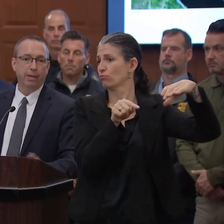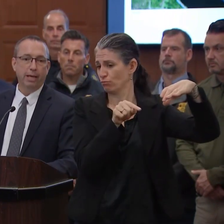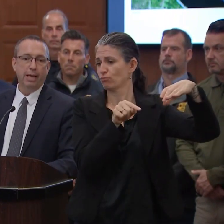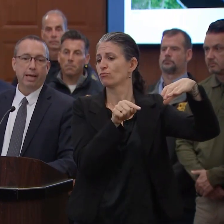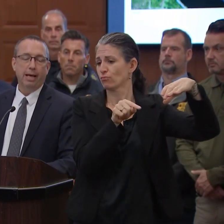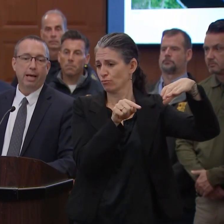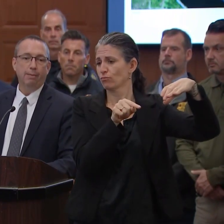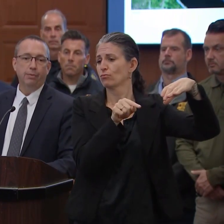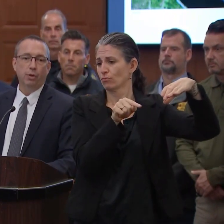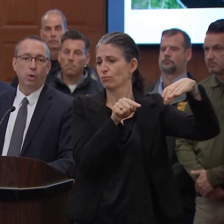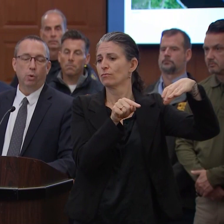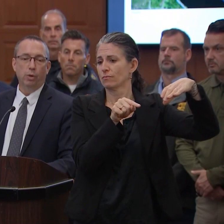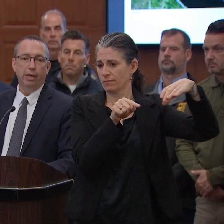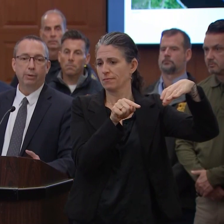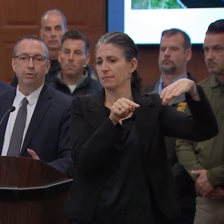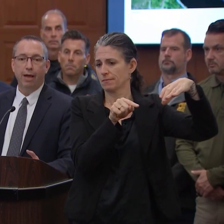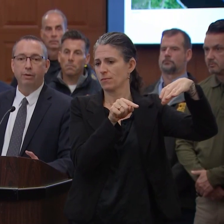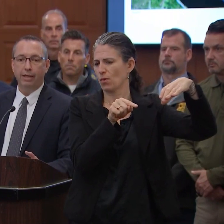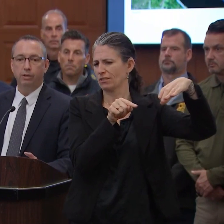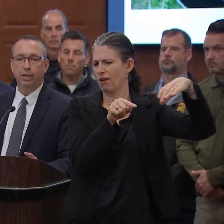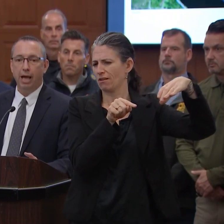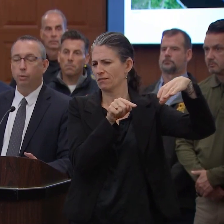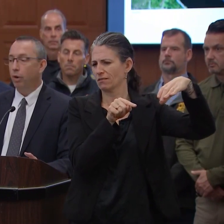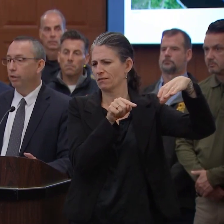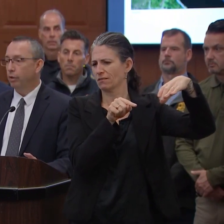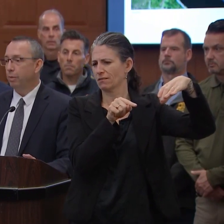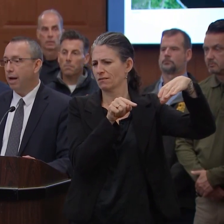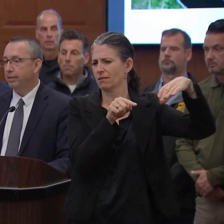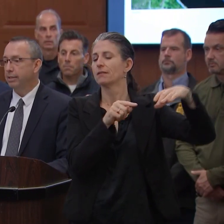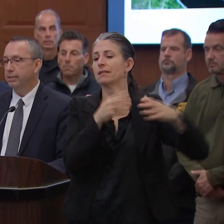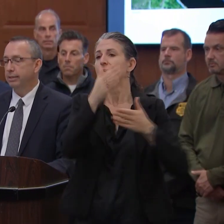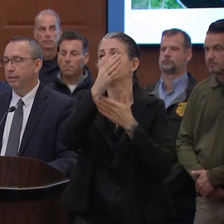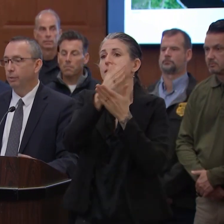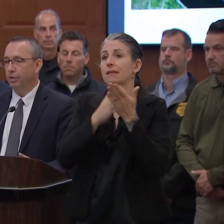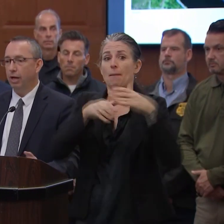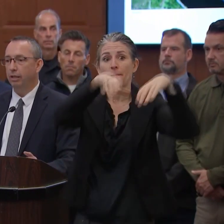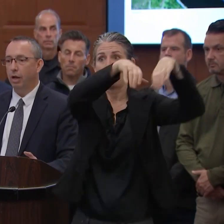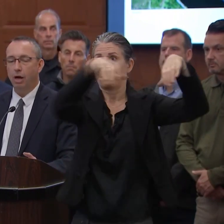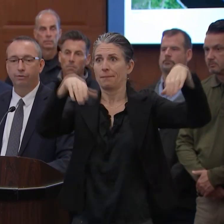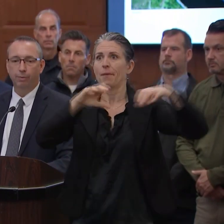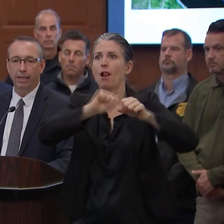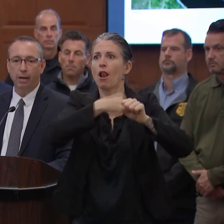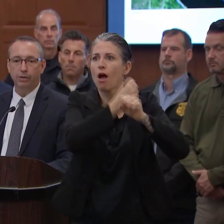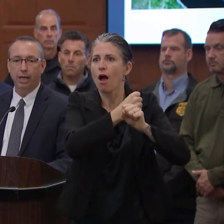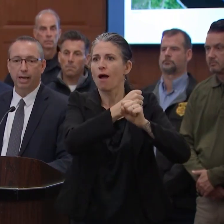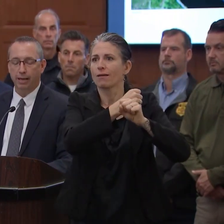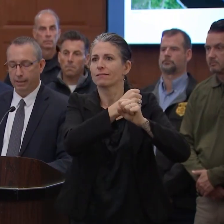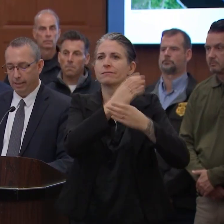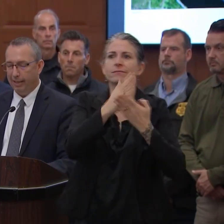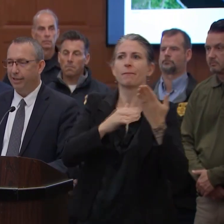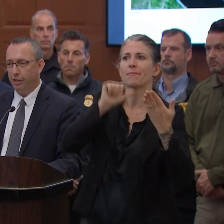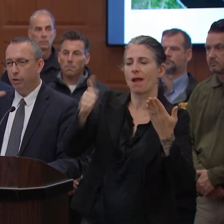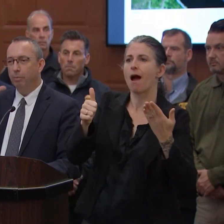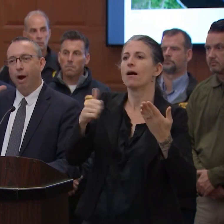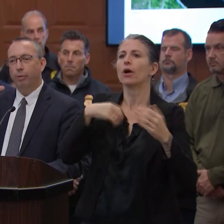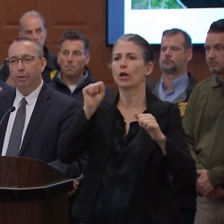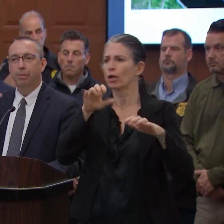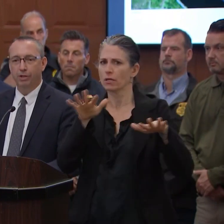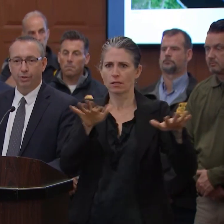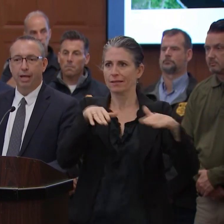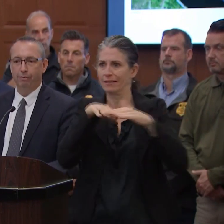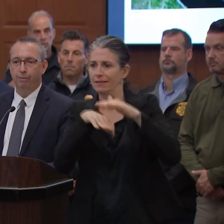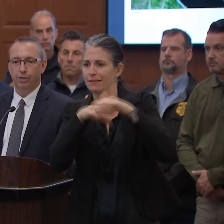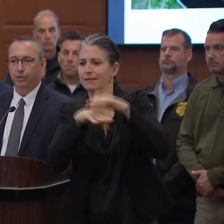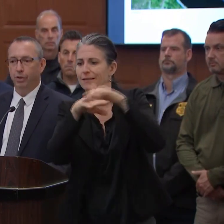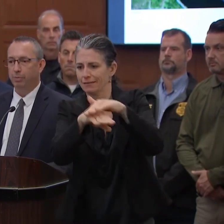aren't. So he was found inside one of those boxes that was unlocked from the outside. And that you can probably